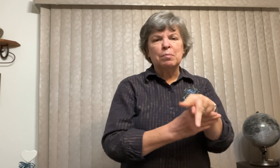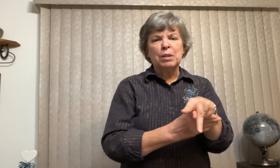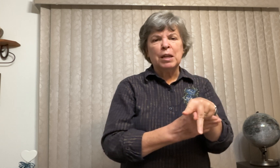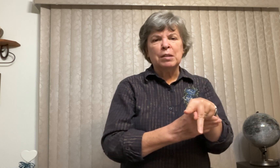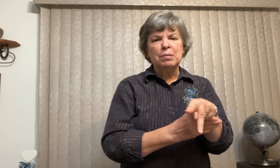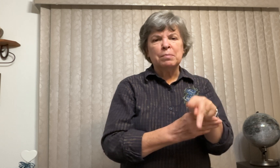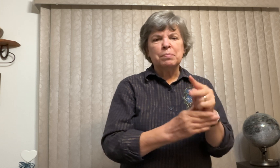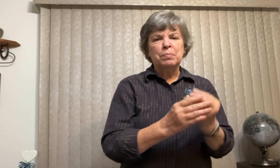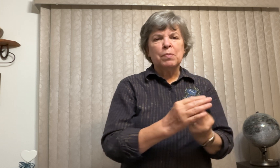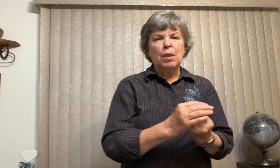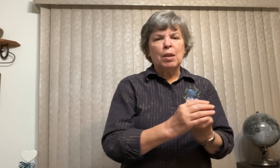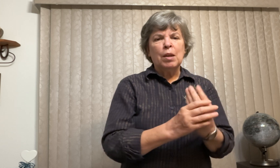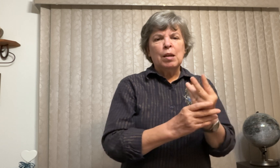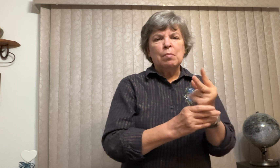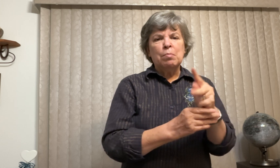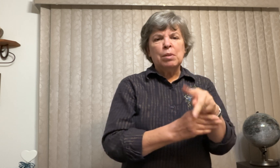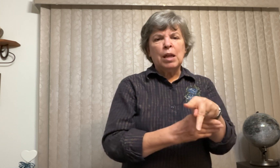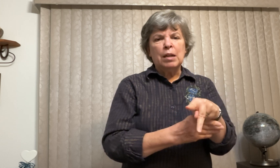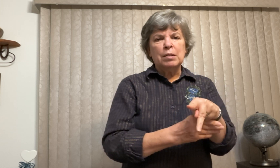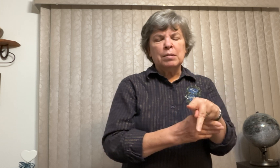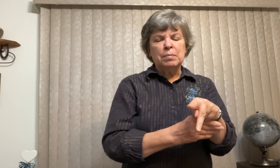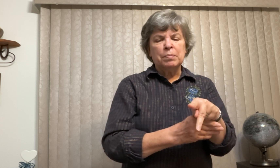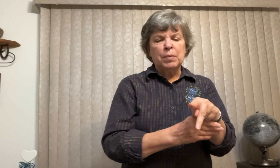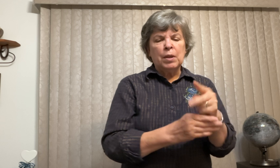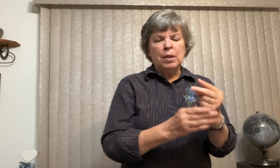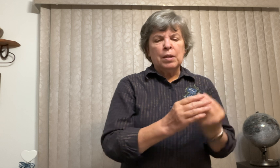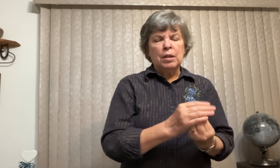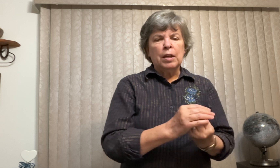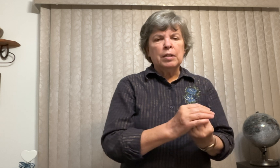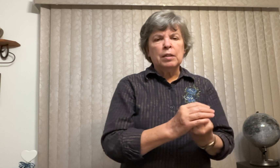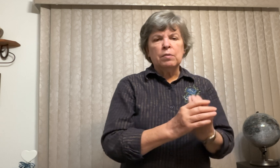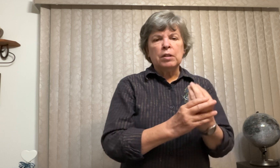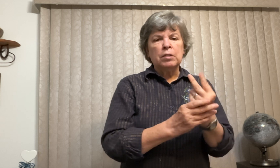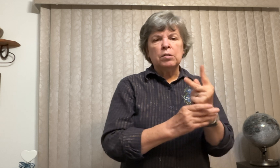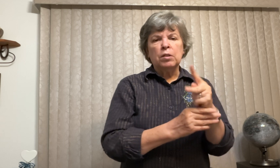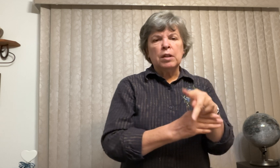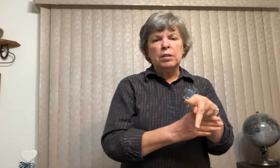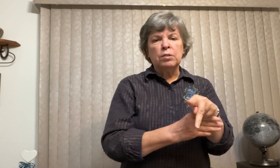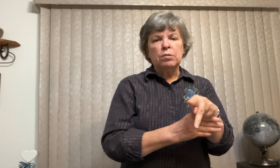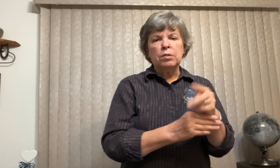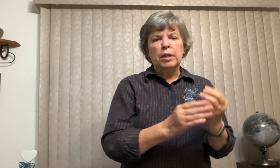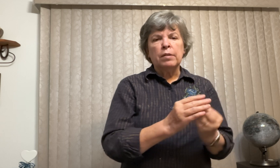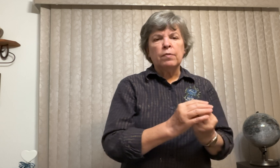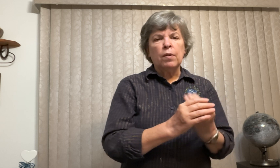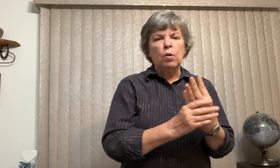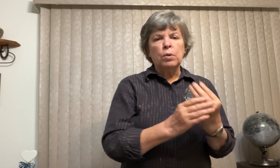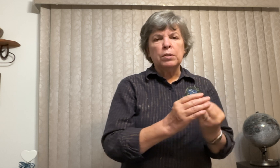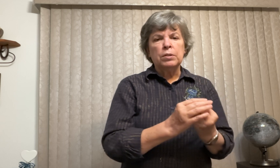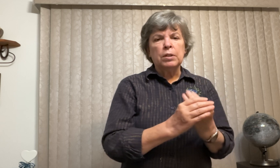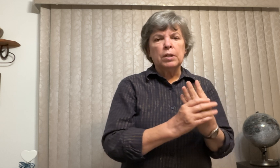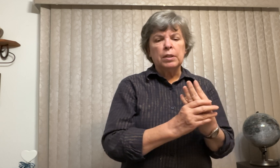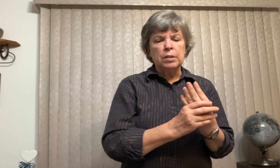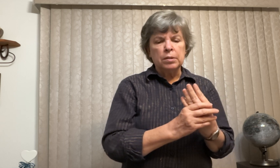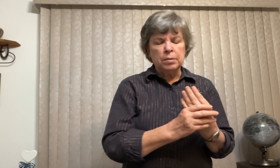Plant. Plant. And I never actually saw that until today. I've always done this.